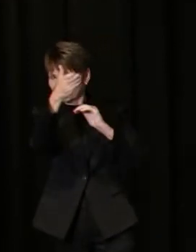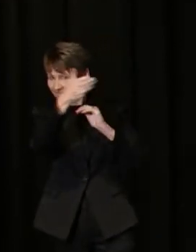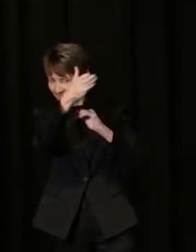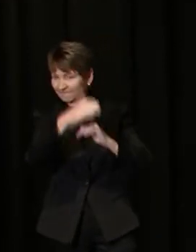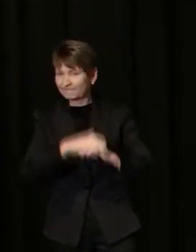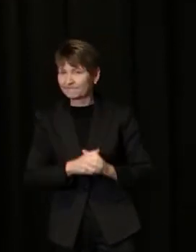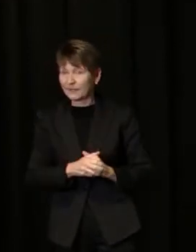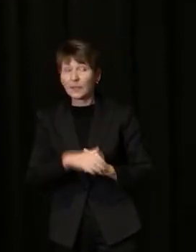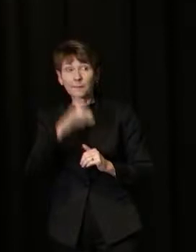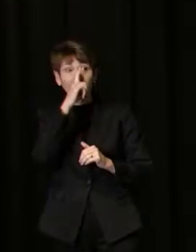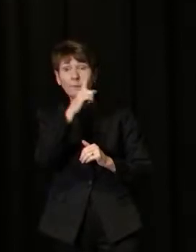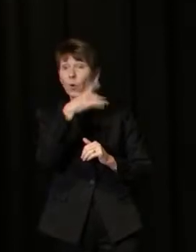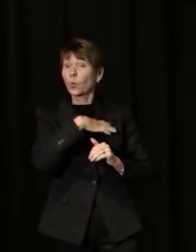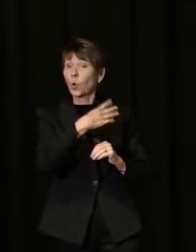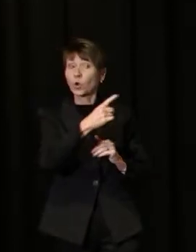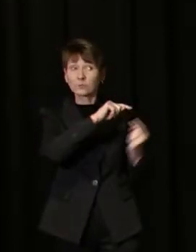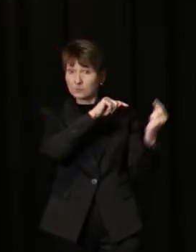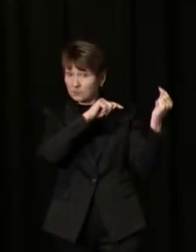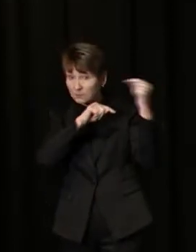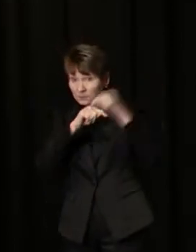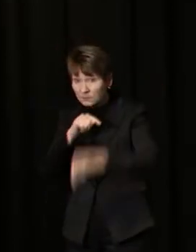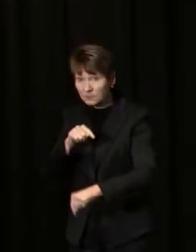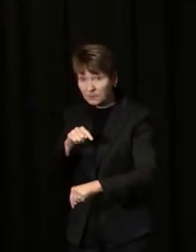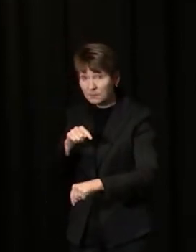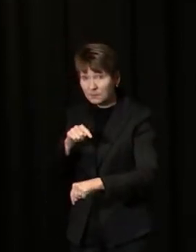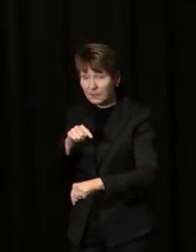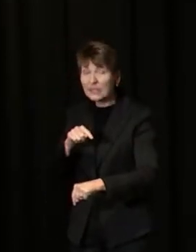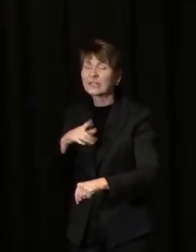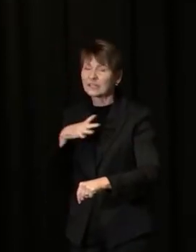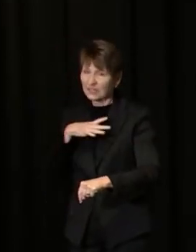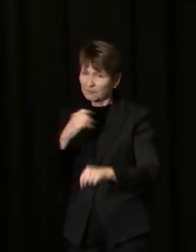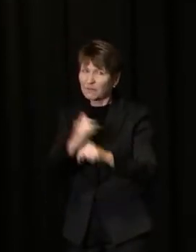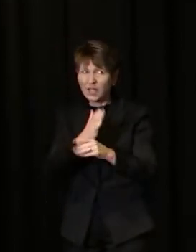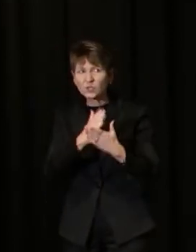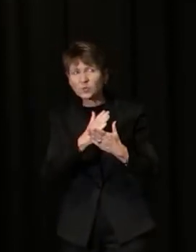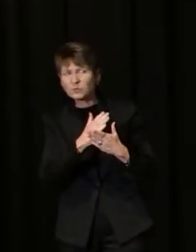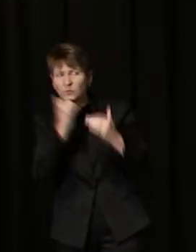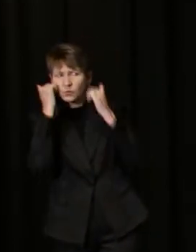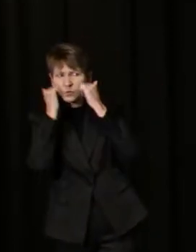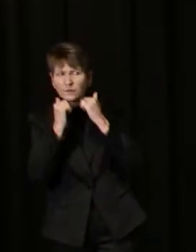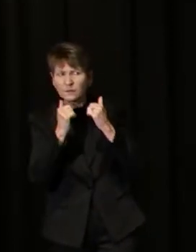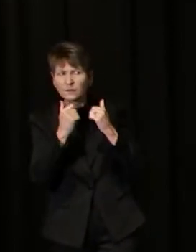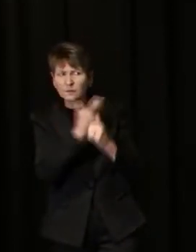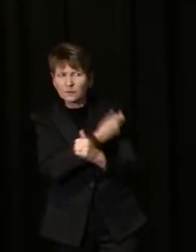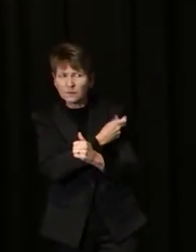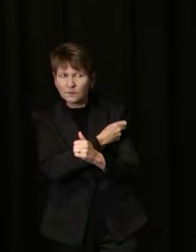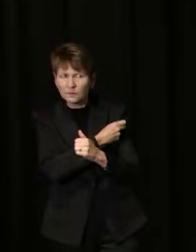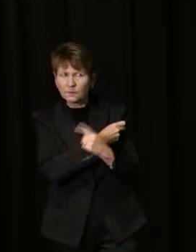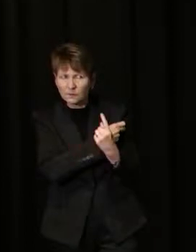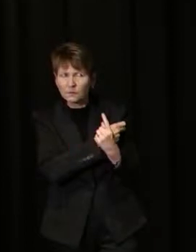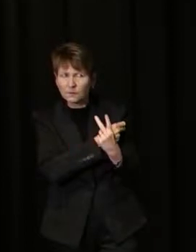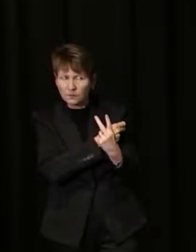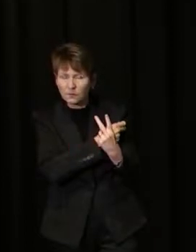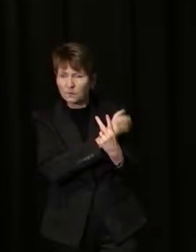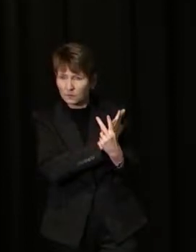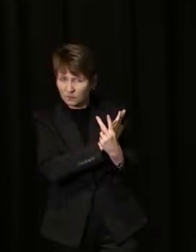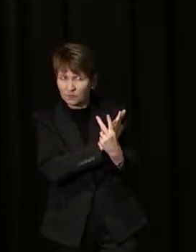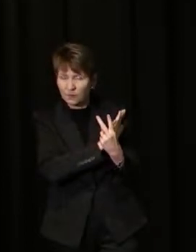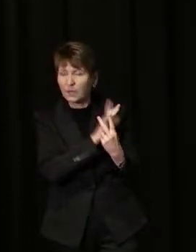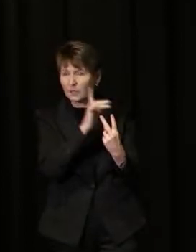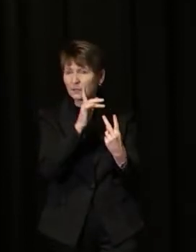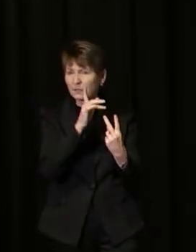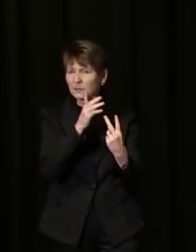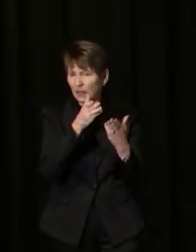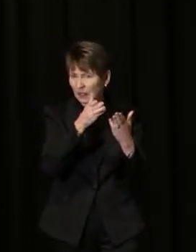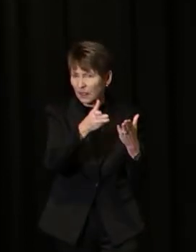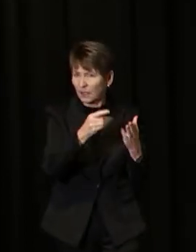be people who had had the first and the second dose and are protected. We do have a cap of 250 unvaccinated, or where there's